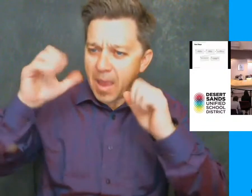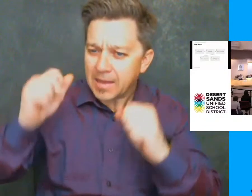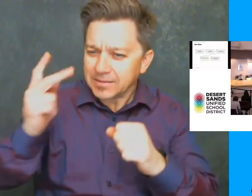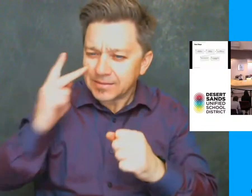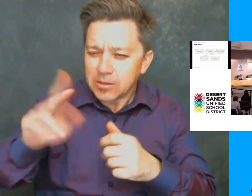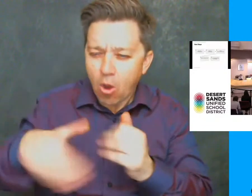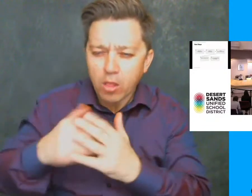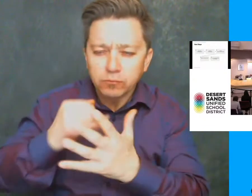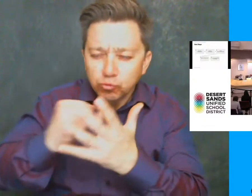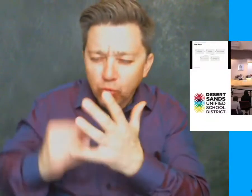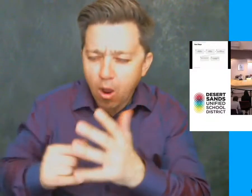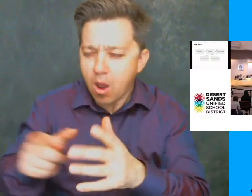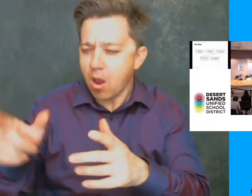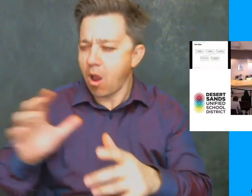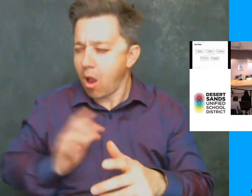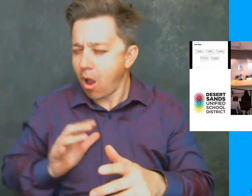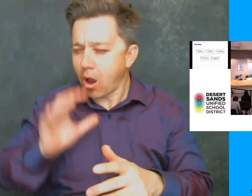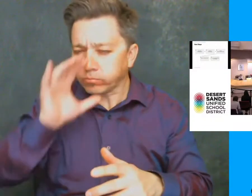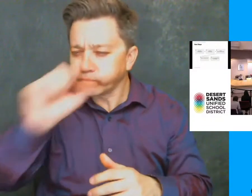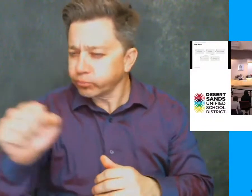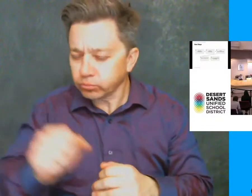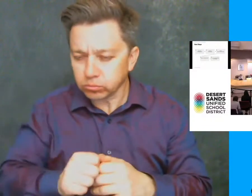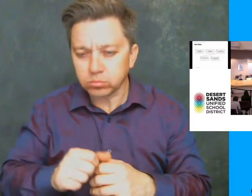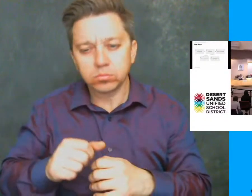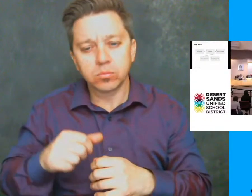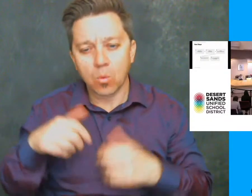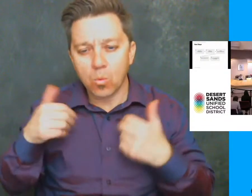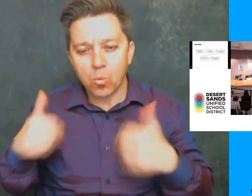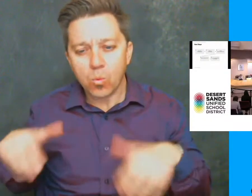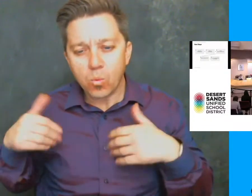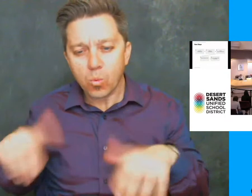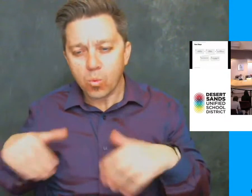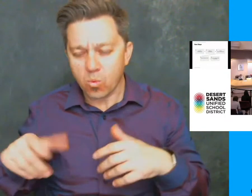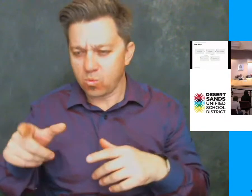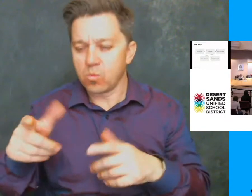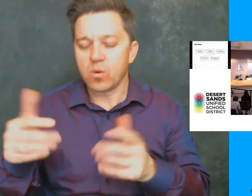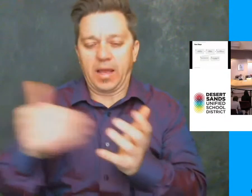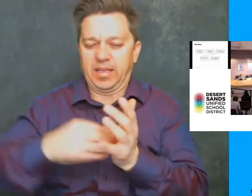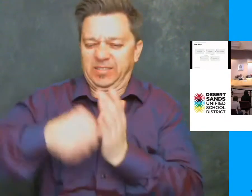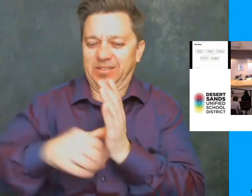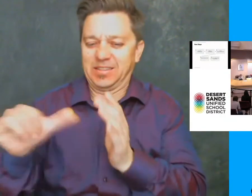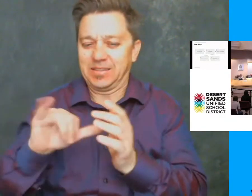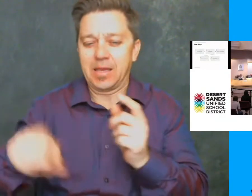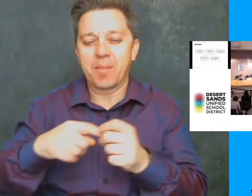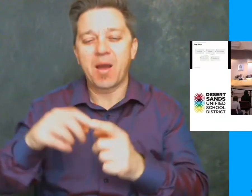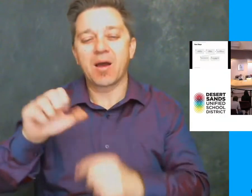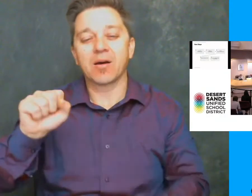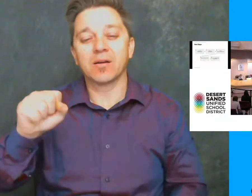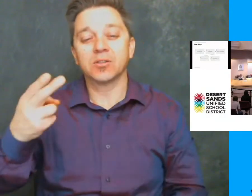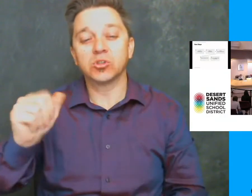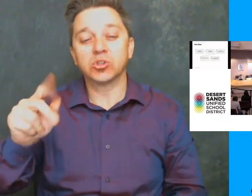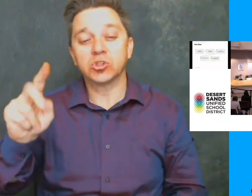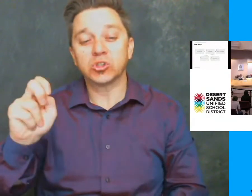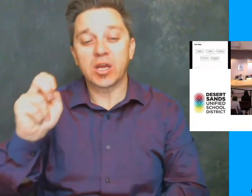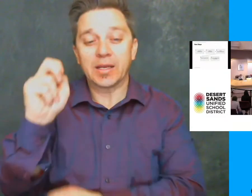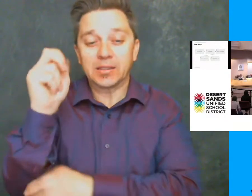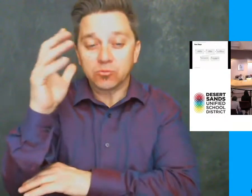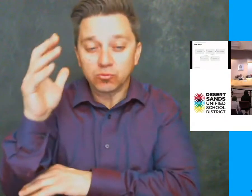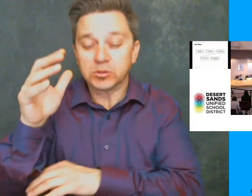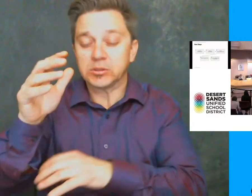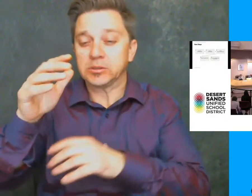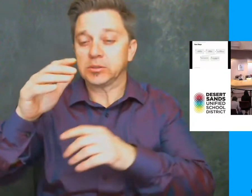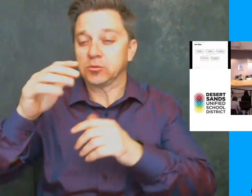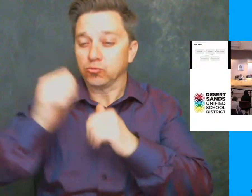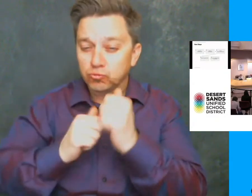the fact that you are at just to reiterate on the shade structures, especially for our kids, because it does, it's